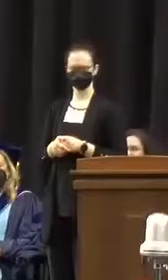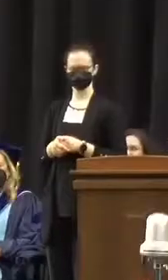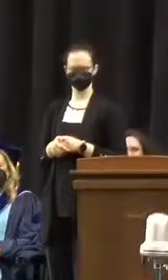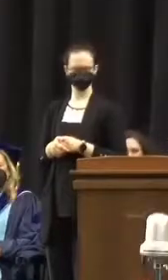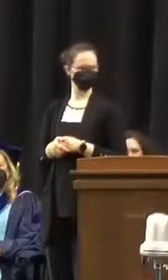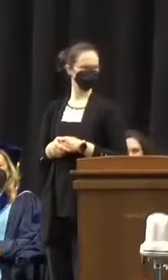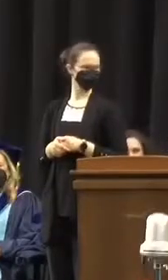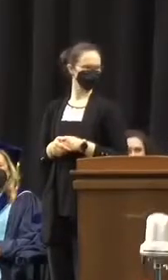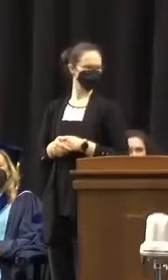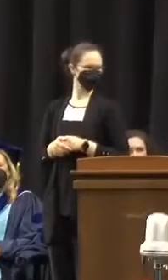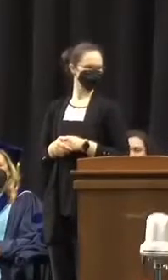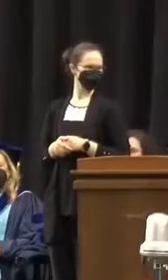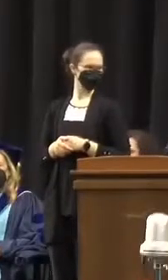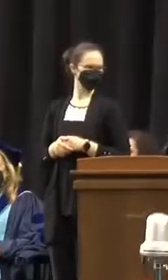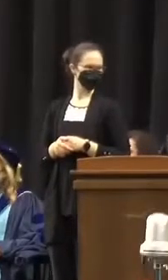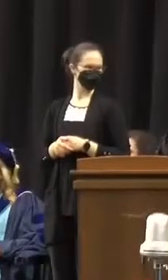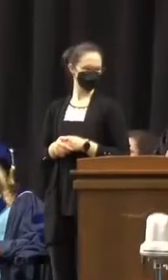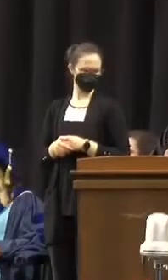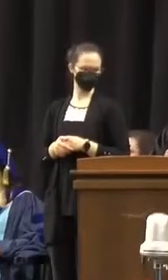No last name, just Brianda S.